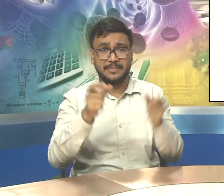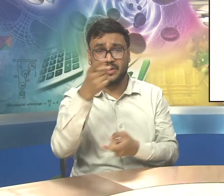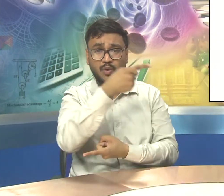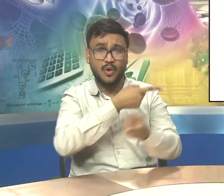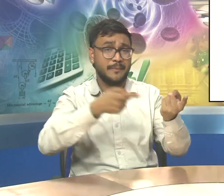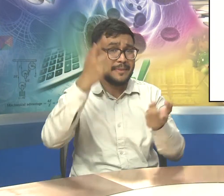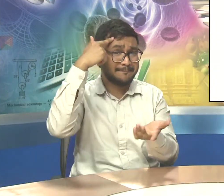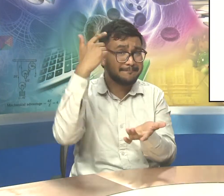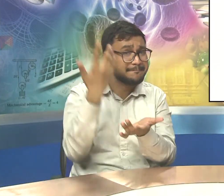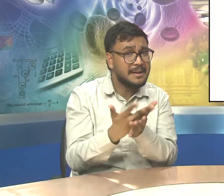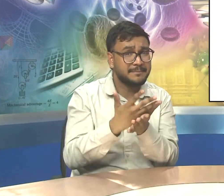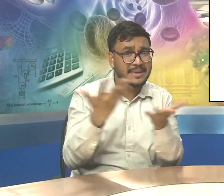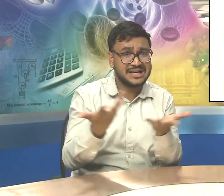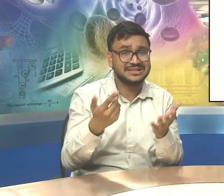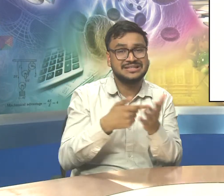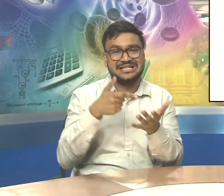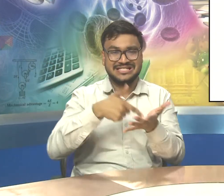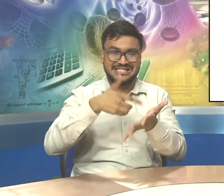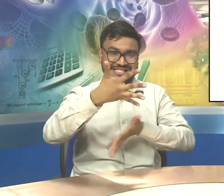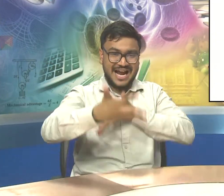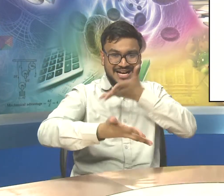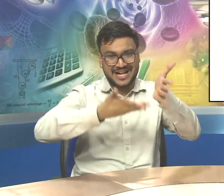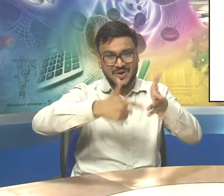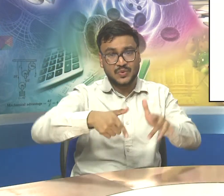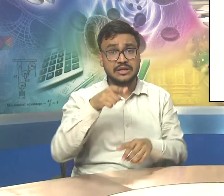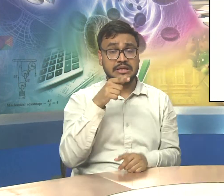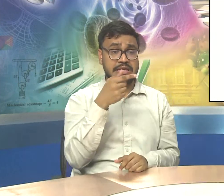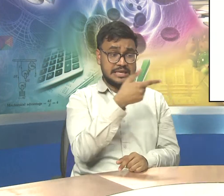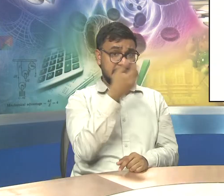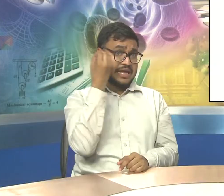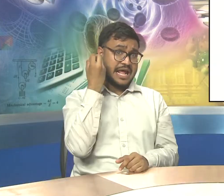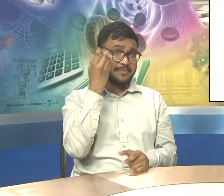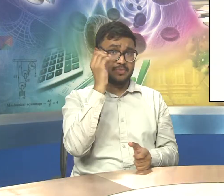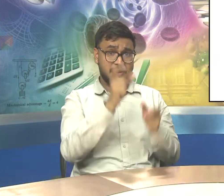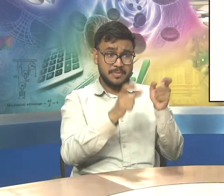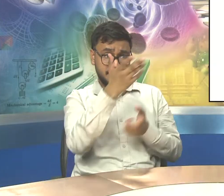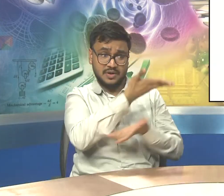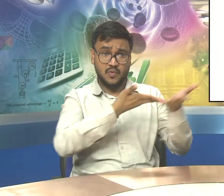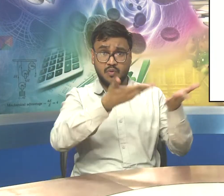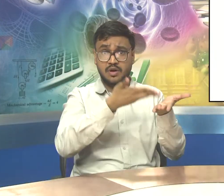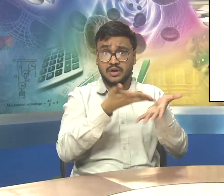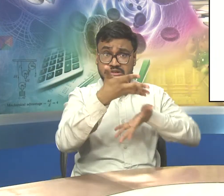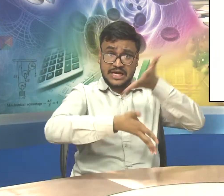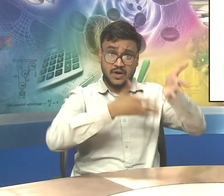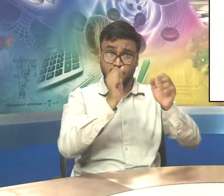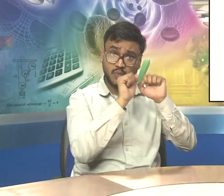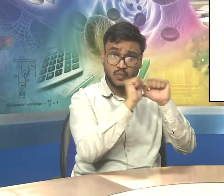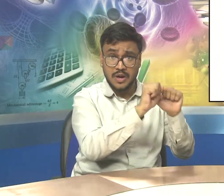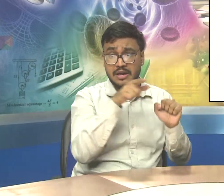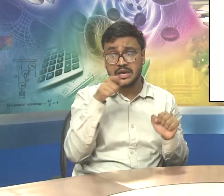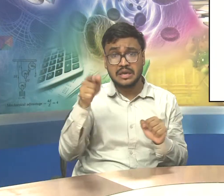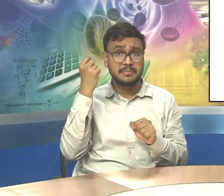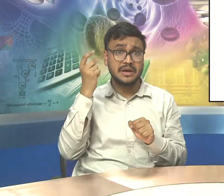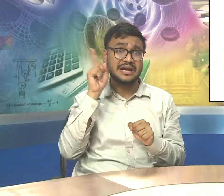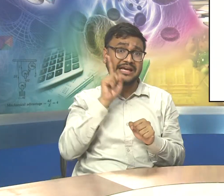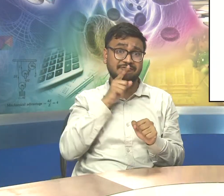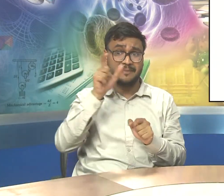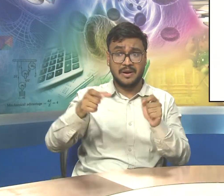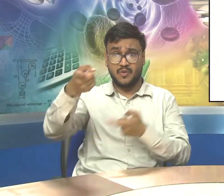Some people believe that sign language has been invented by hearing people to help deaf